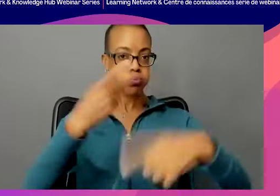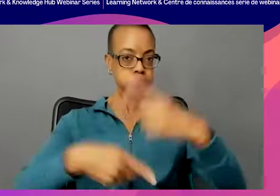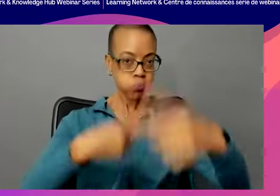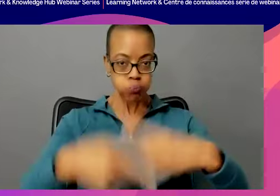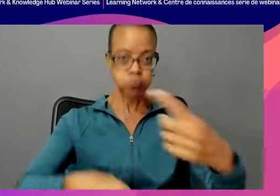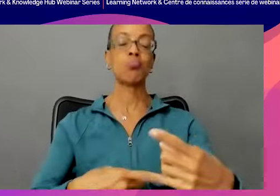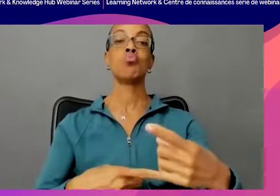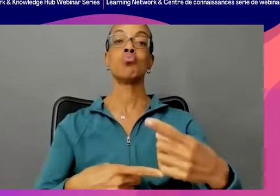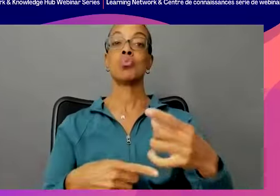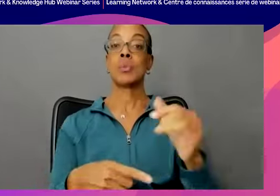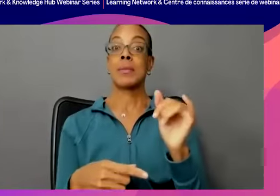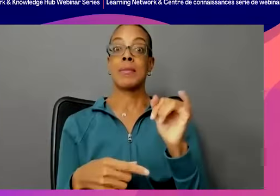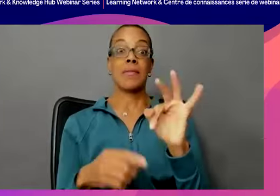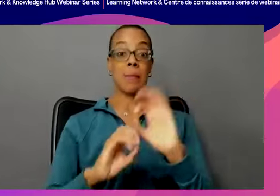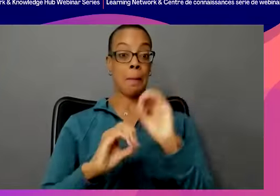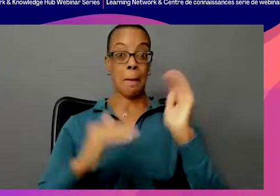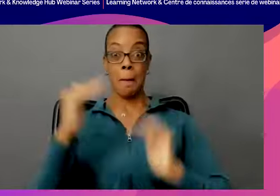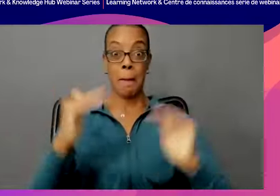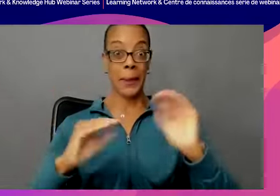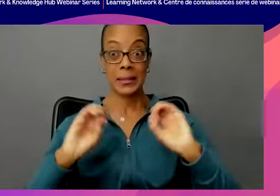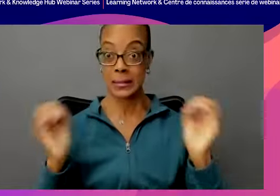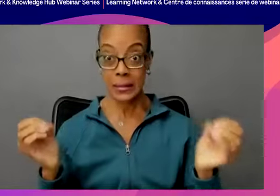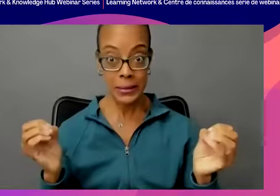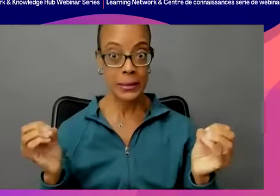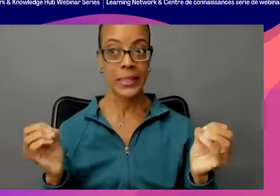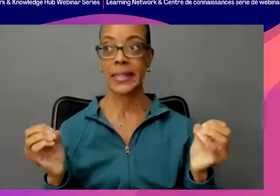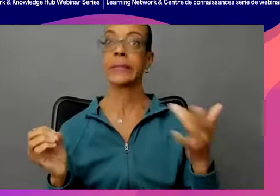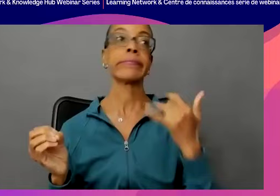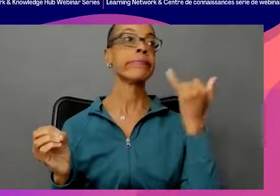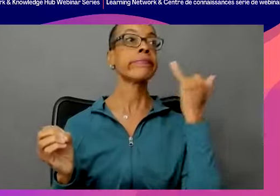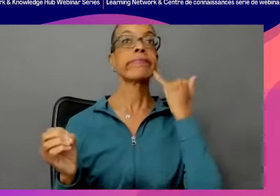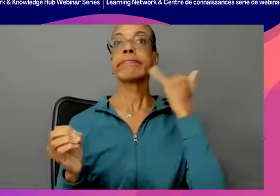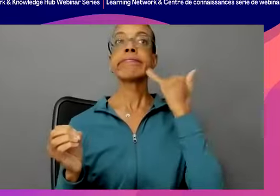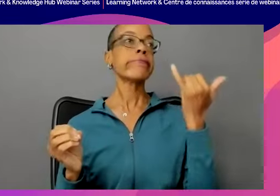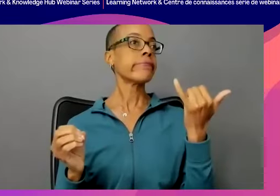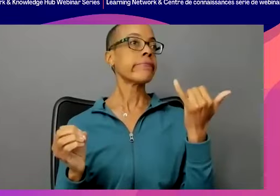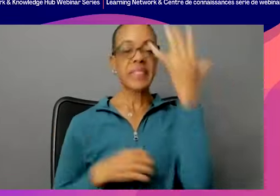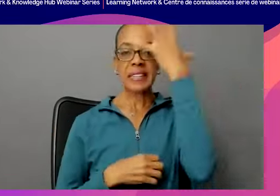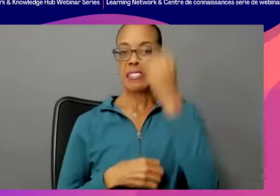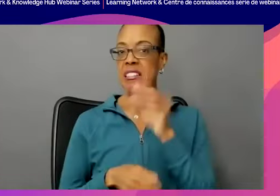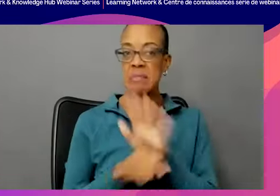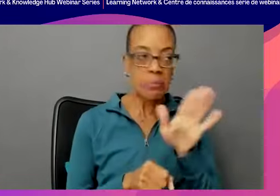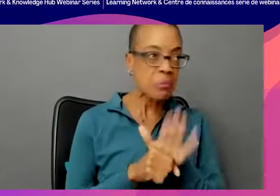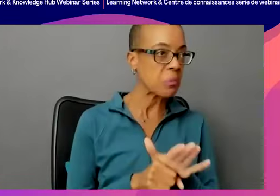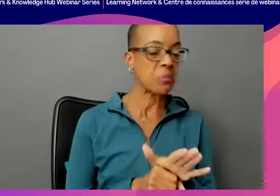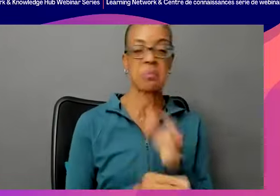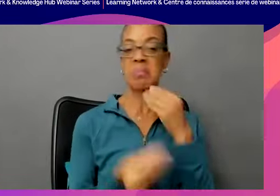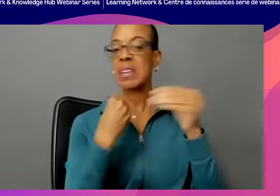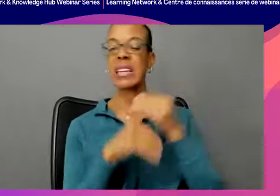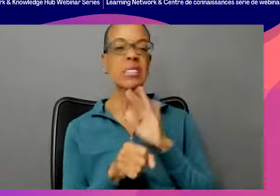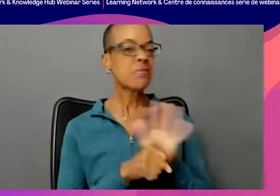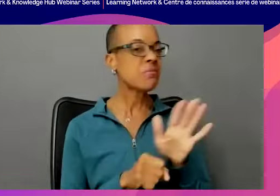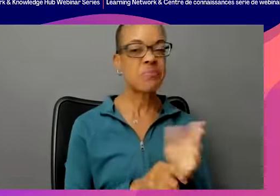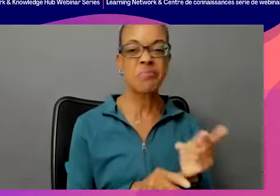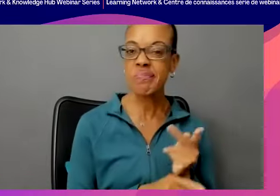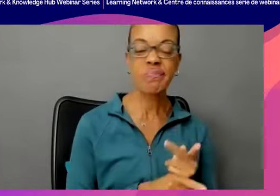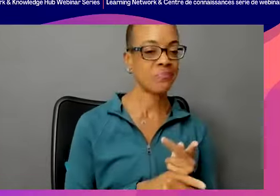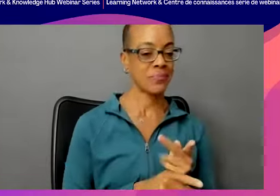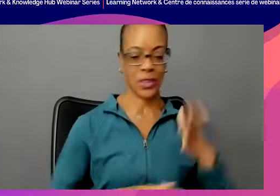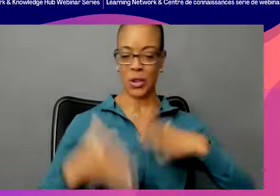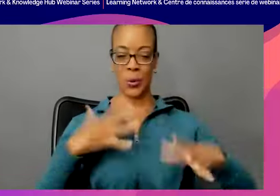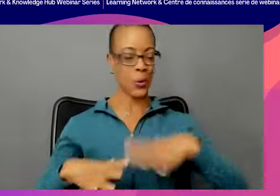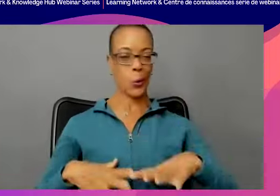don't keep that balance, say I'm not eating, I'm not sleeping, and I'm not dressing properly, and I'm